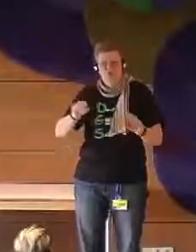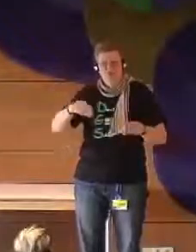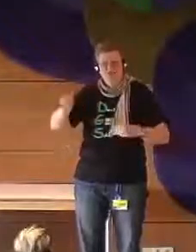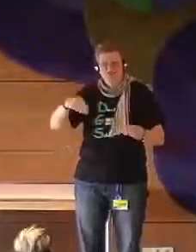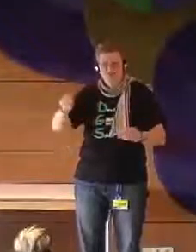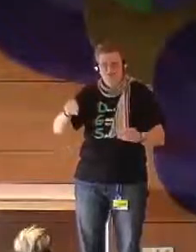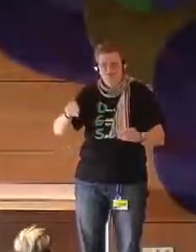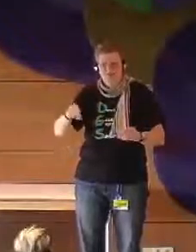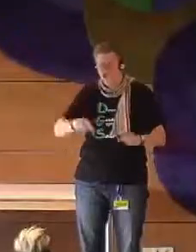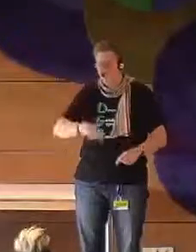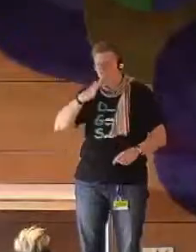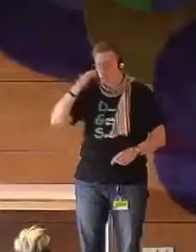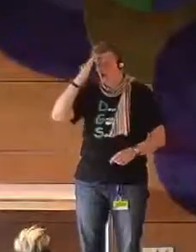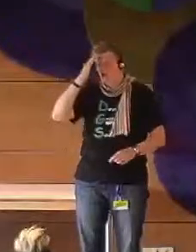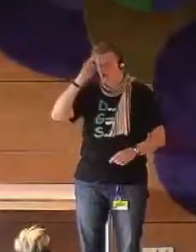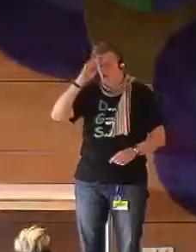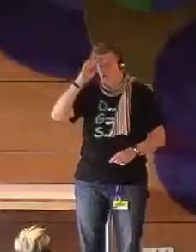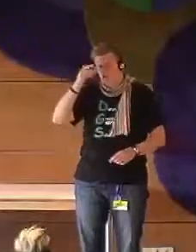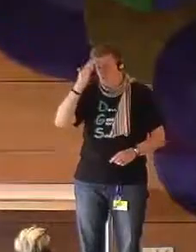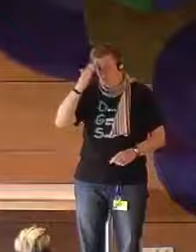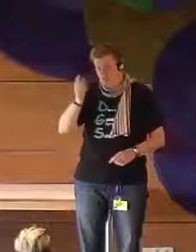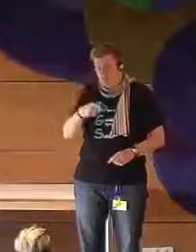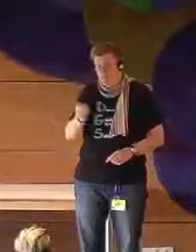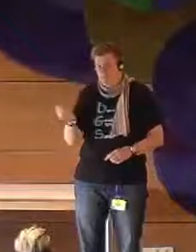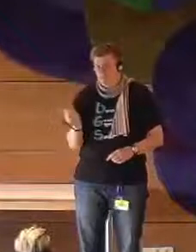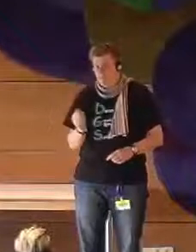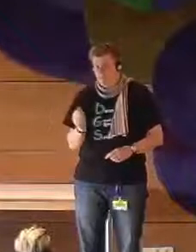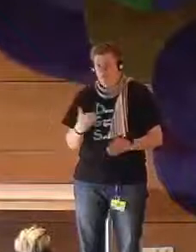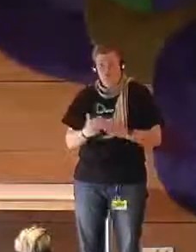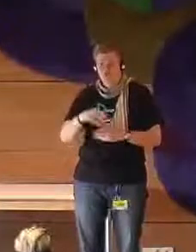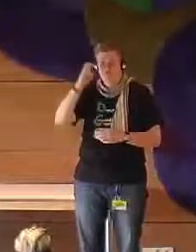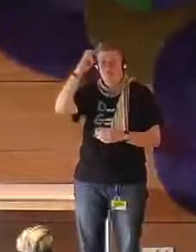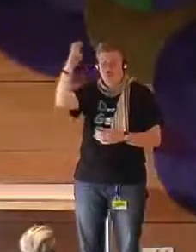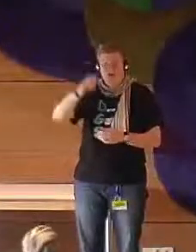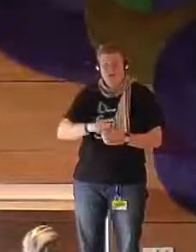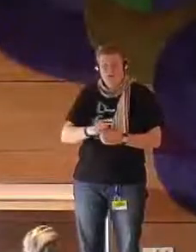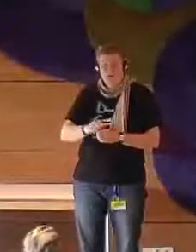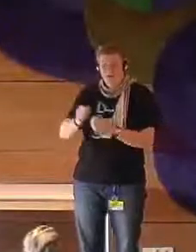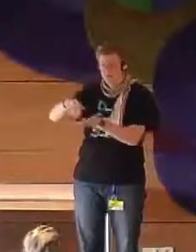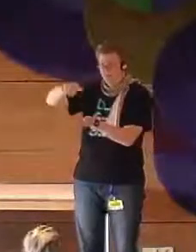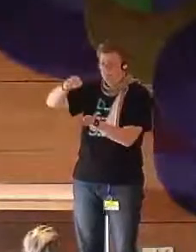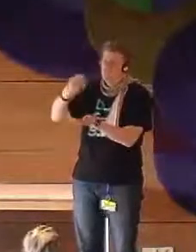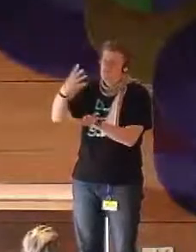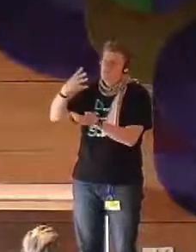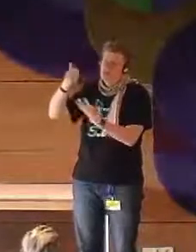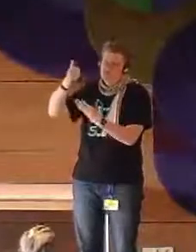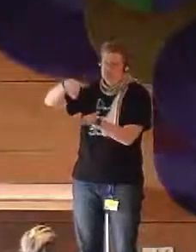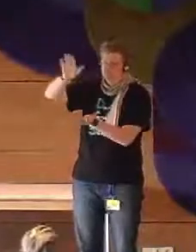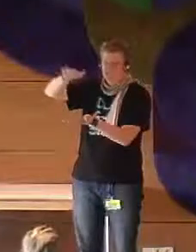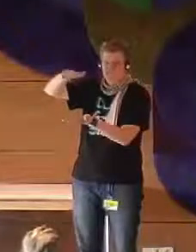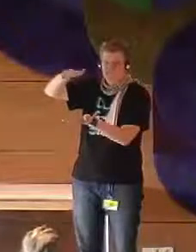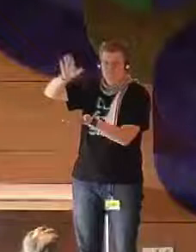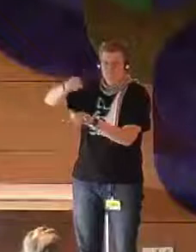to 6 pumps, but a lot of my boys will start off with 1 pump every other day to make sure they'll tolerate it, and then you go up to 1